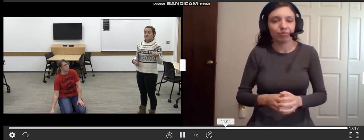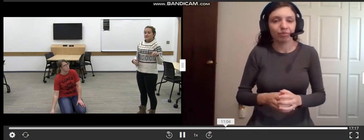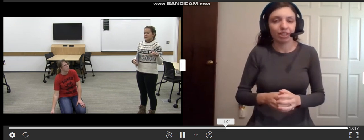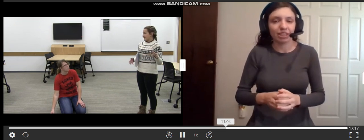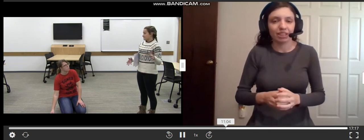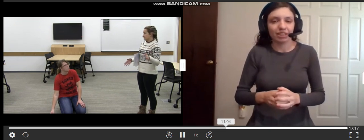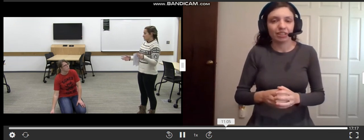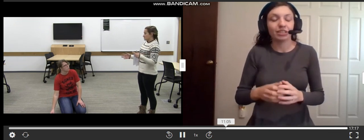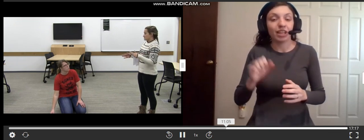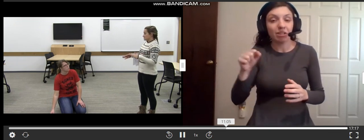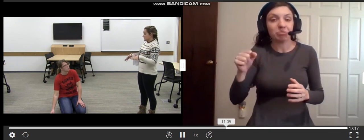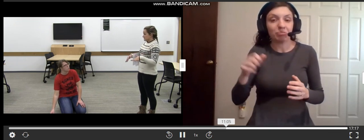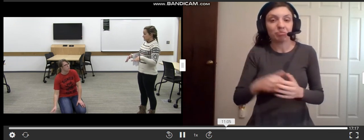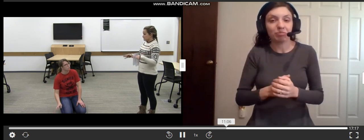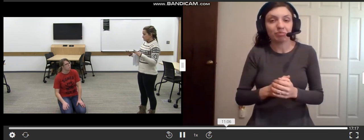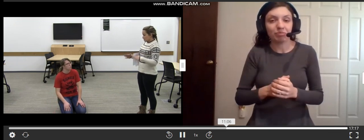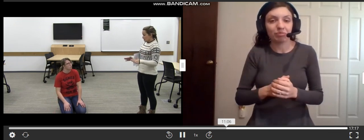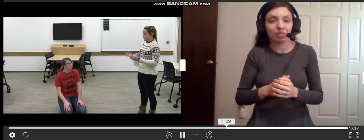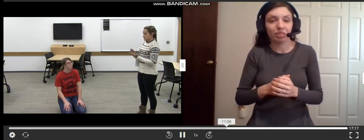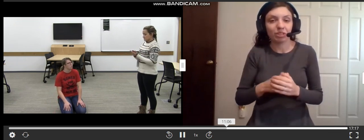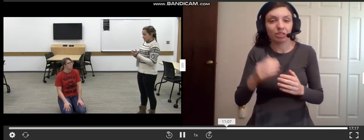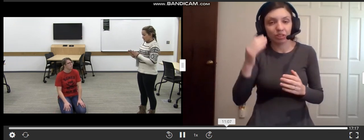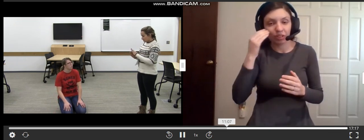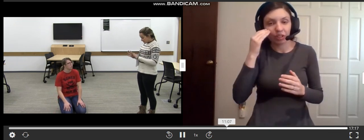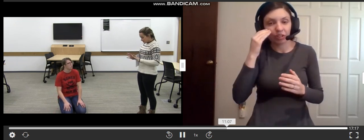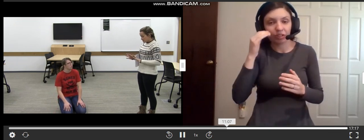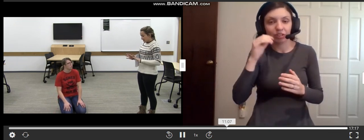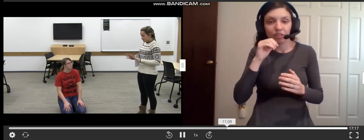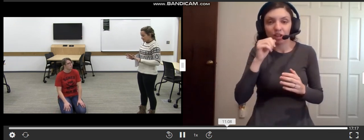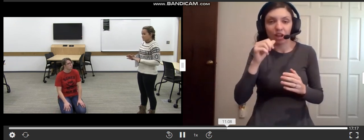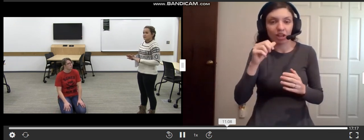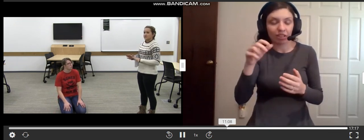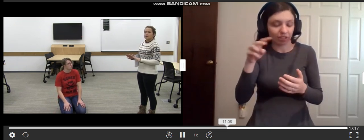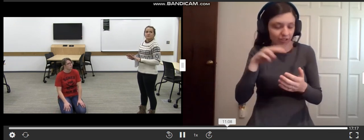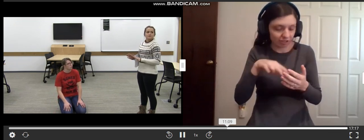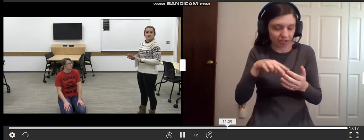So just know you're not looking at your hands anymore. You're going to